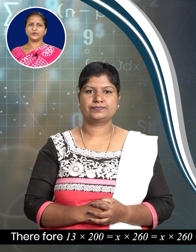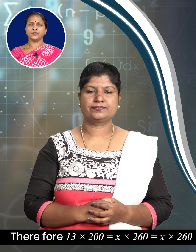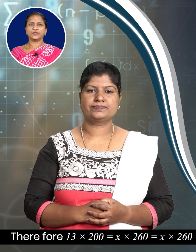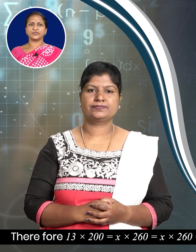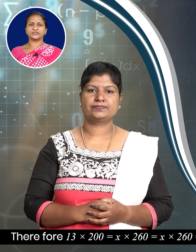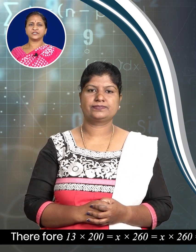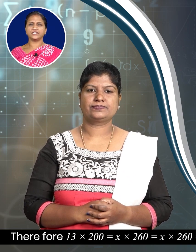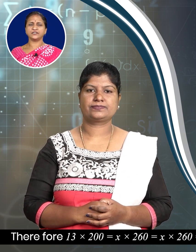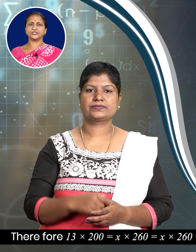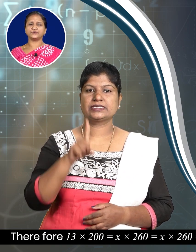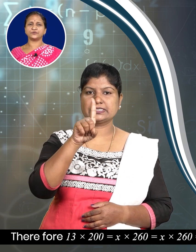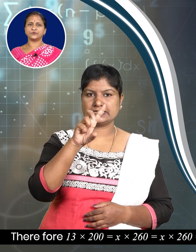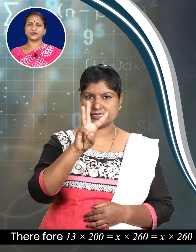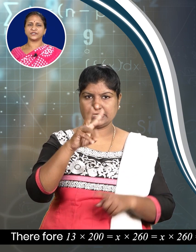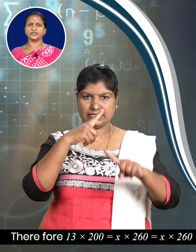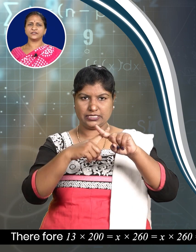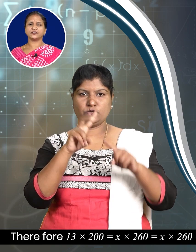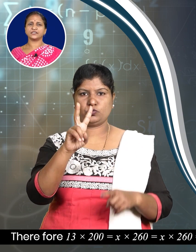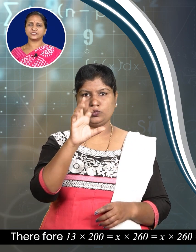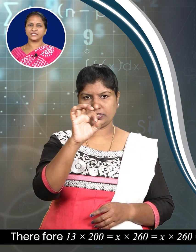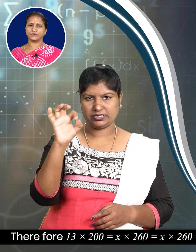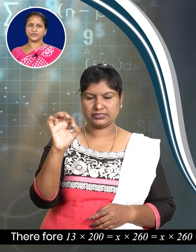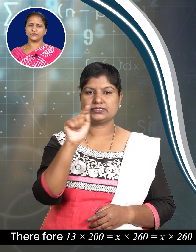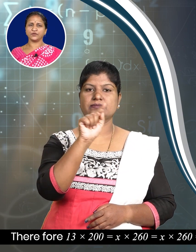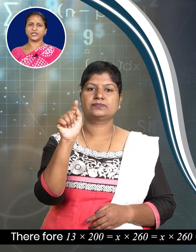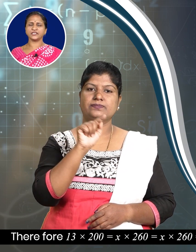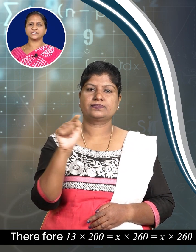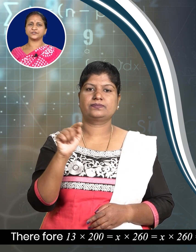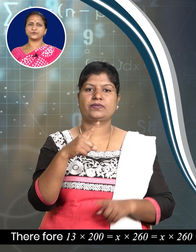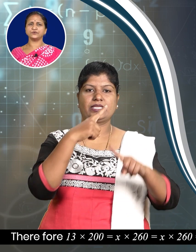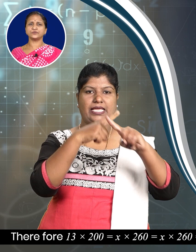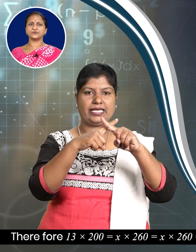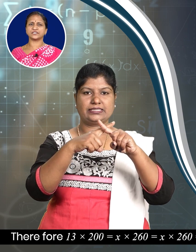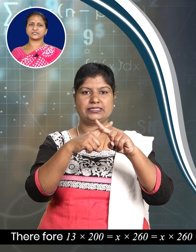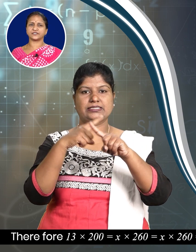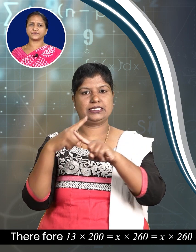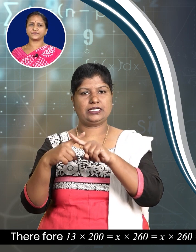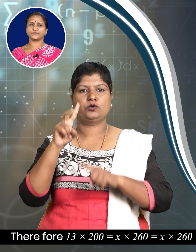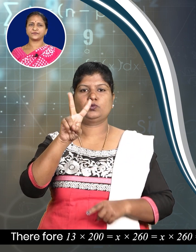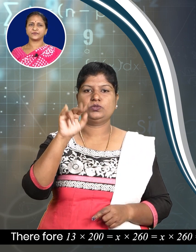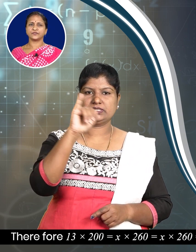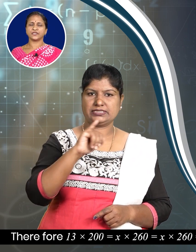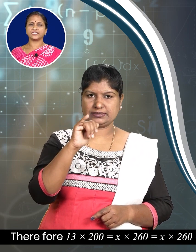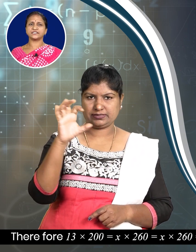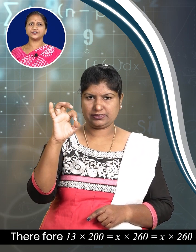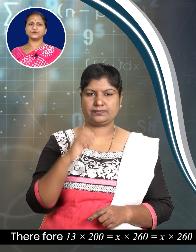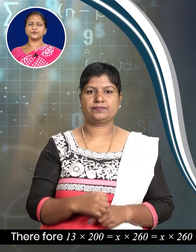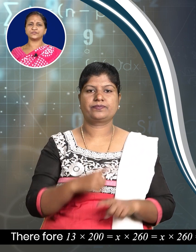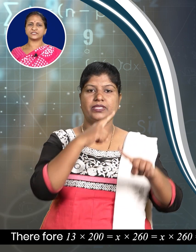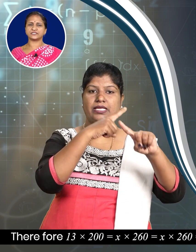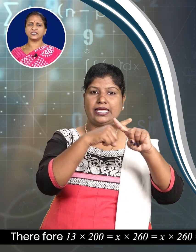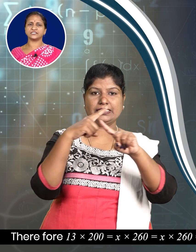Therefore, 13 into 200 is equal to x into 260. X